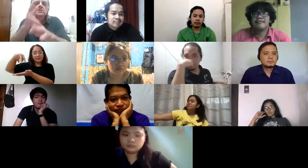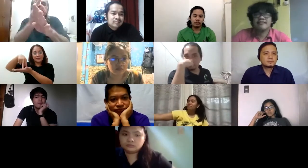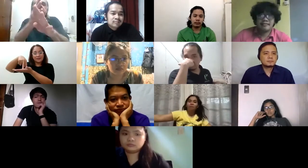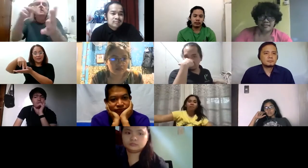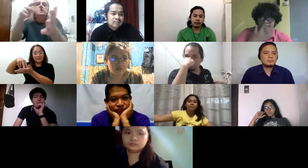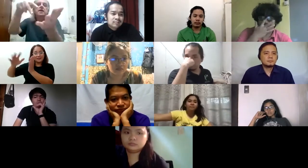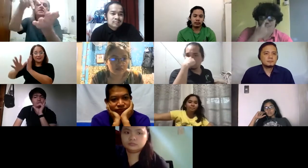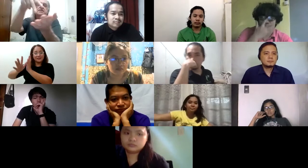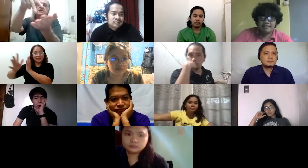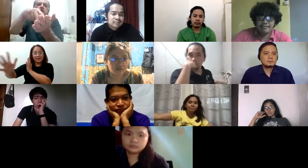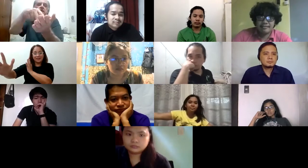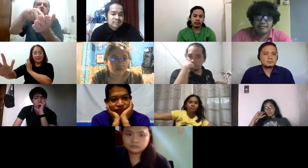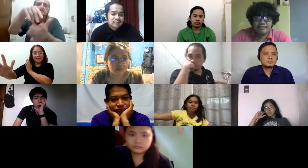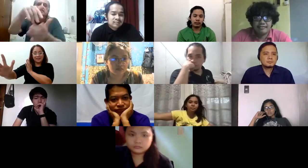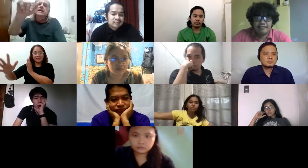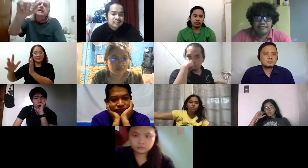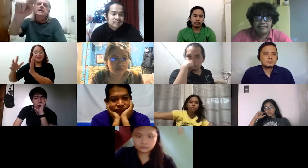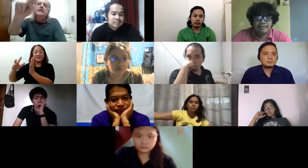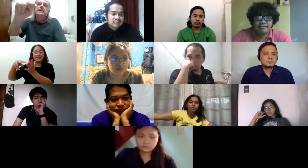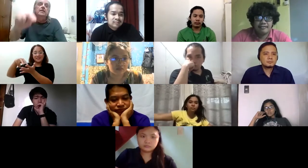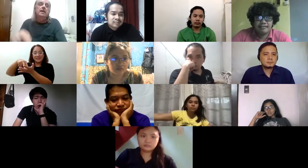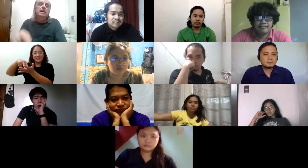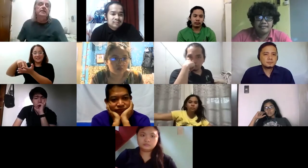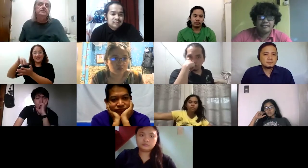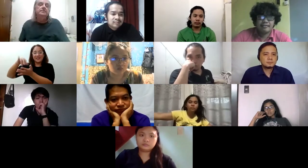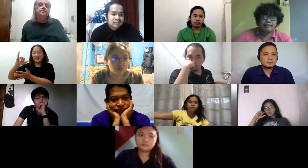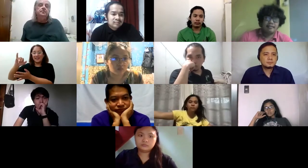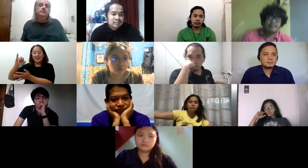Stand in line. Stand in line.